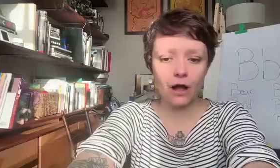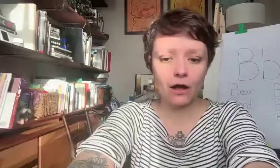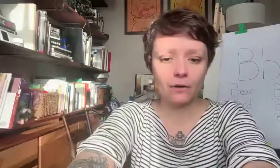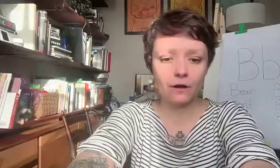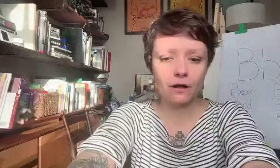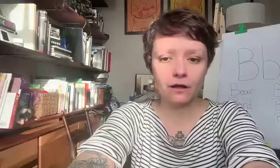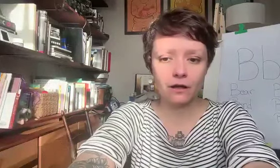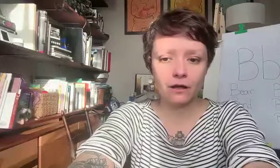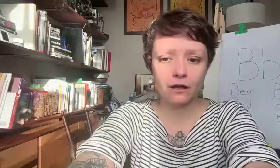ASLPro.cc